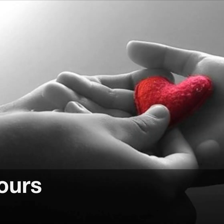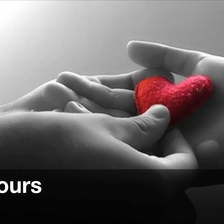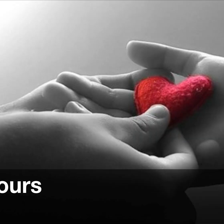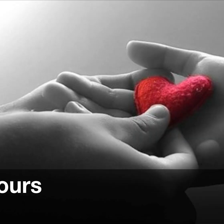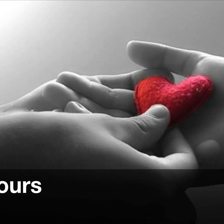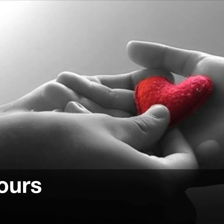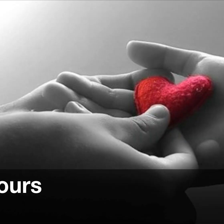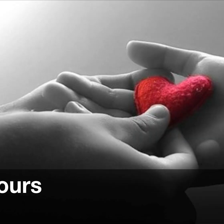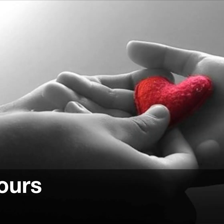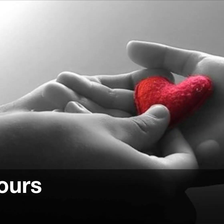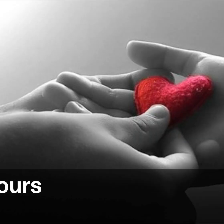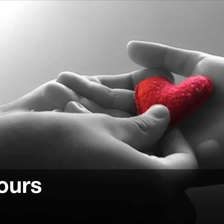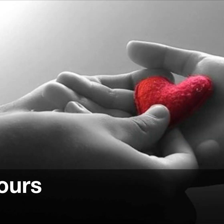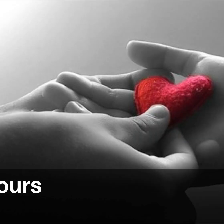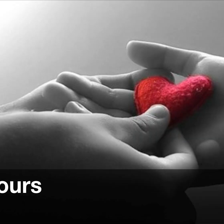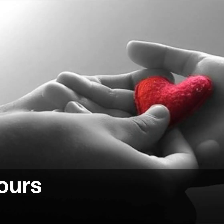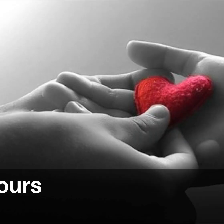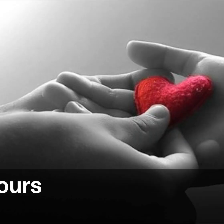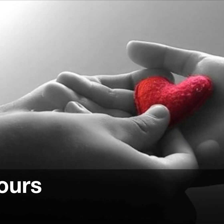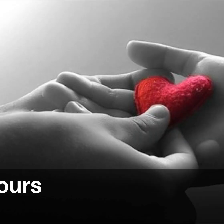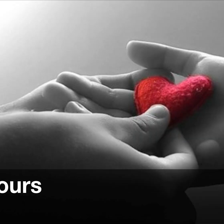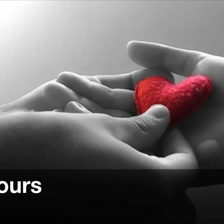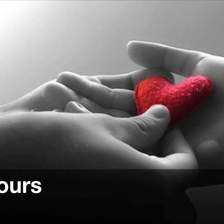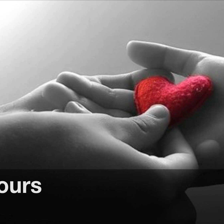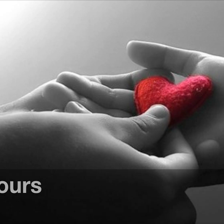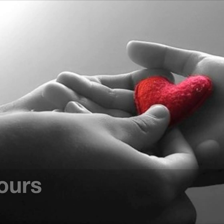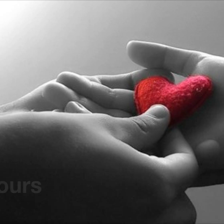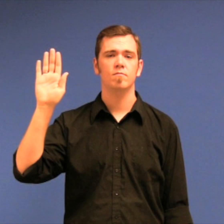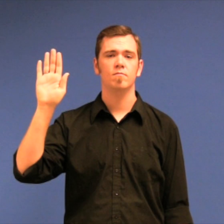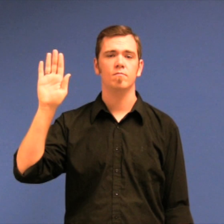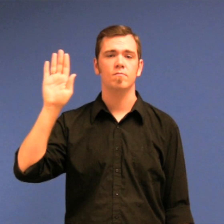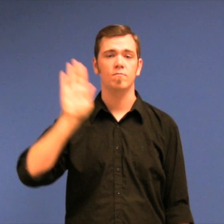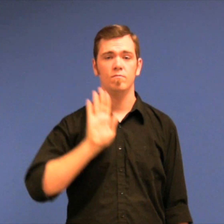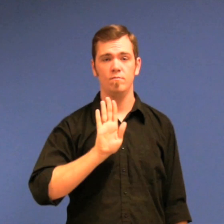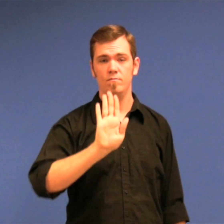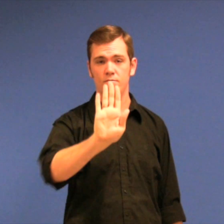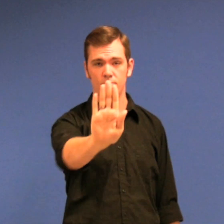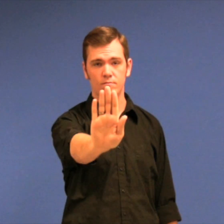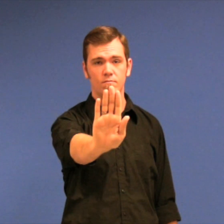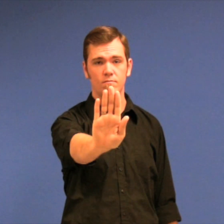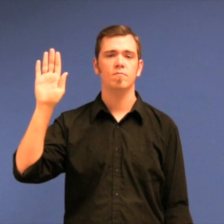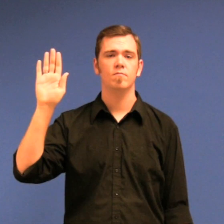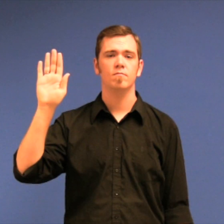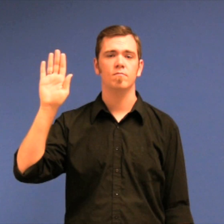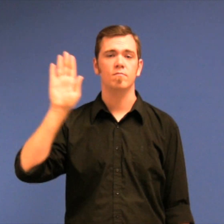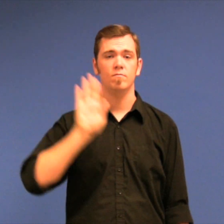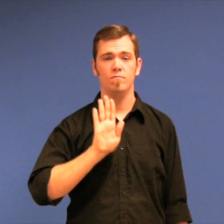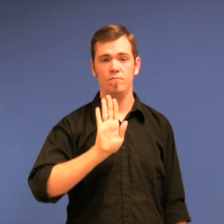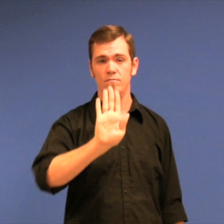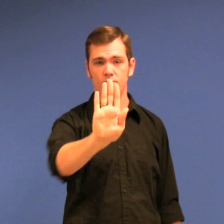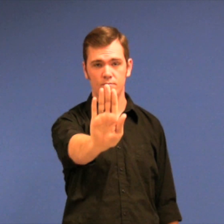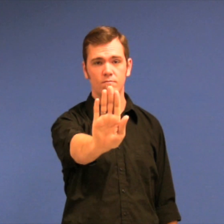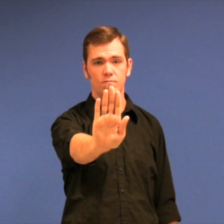Alright, now the sign for yours. Let's do the sign for yours. Yours. Yours.